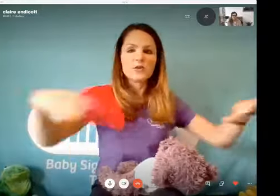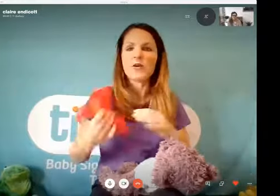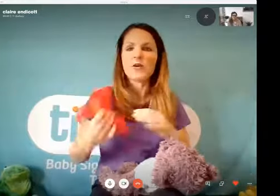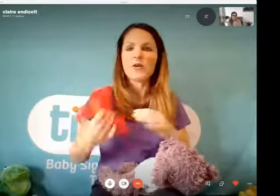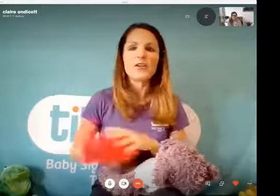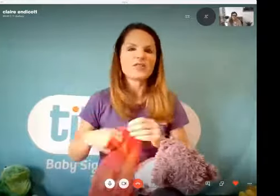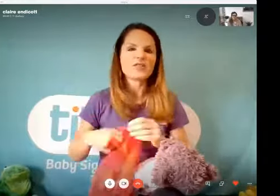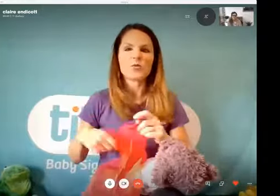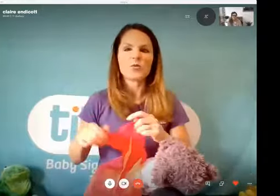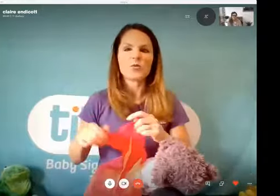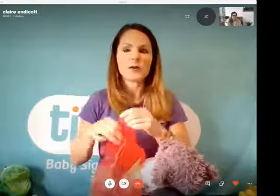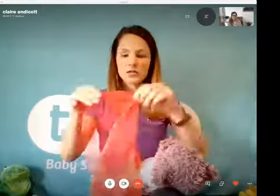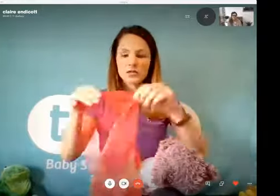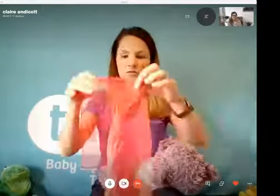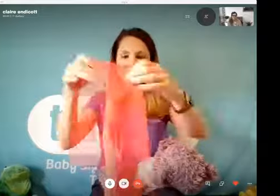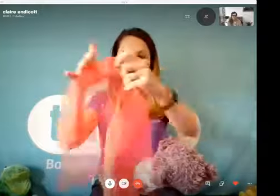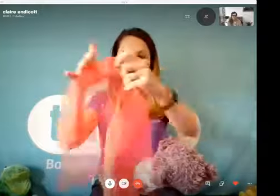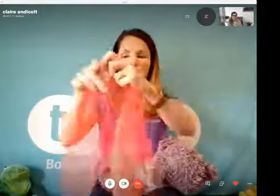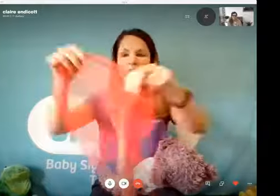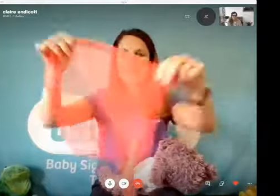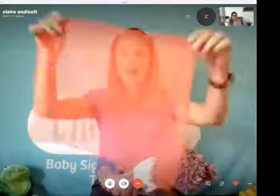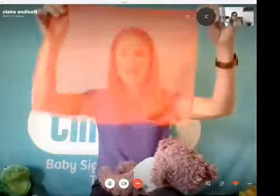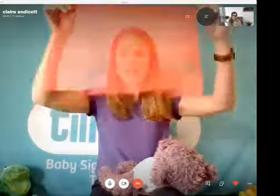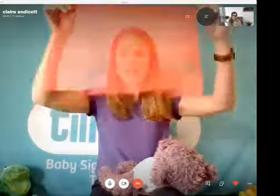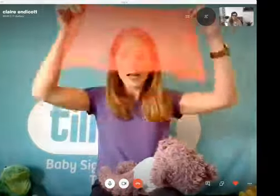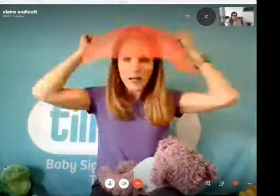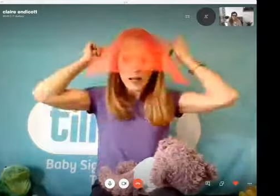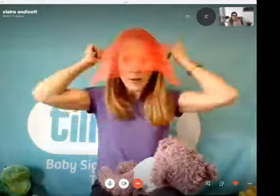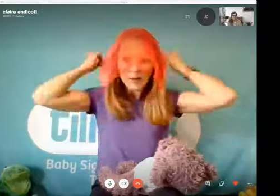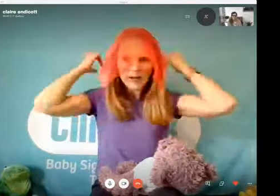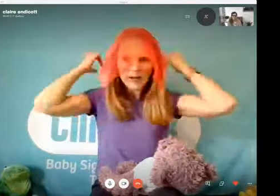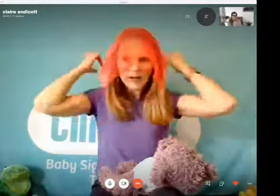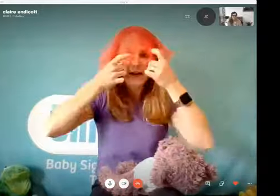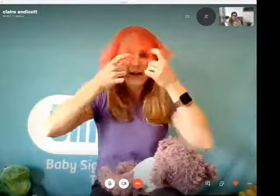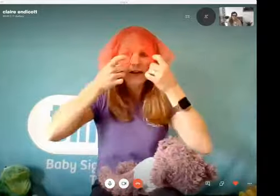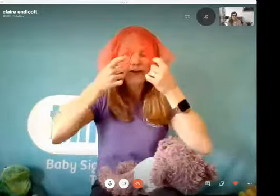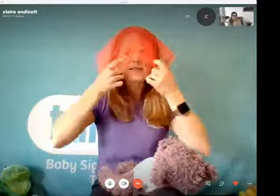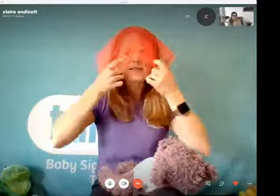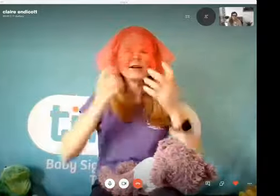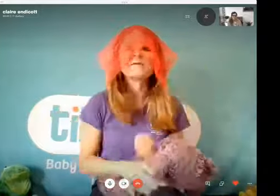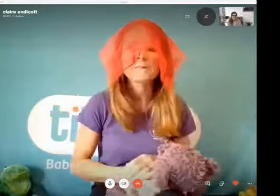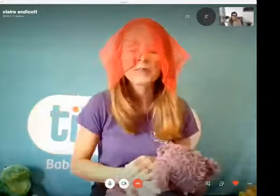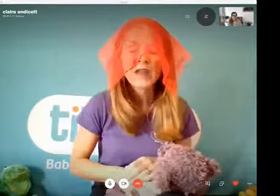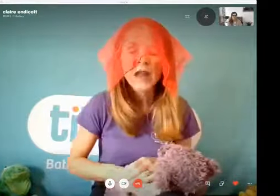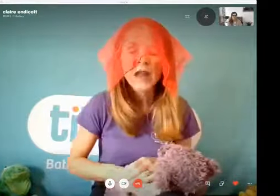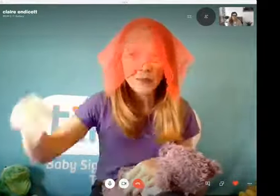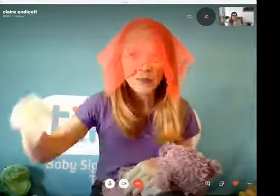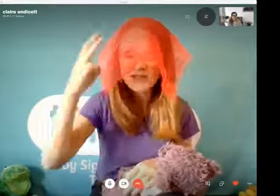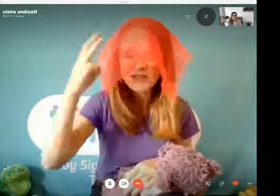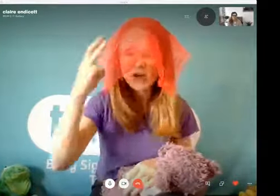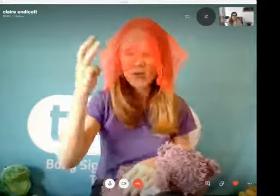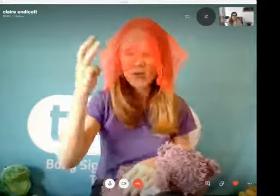If not, don't worry. You can try this one later. But we're going to hide ourselves. And we're going to do a song which goes like this. It